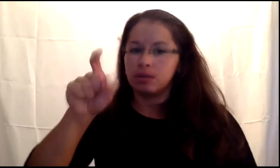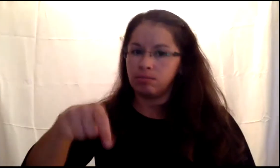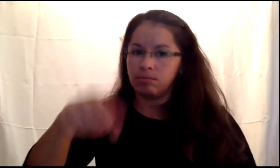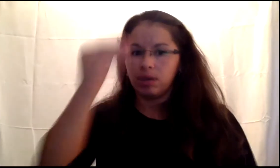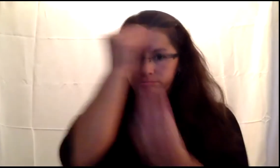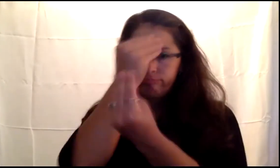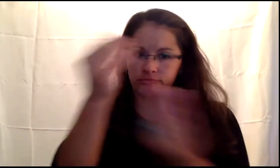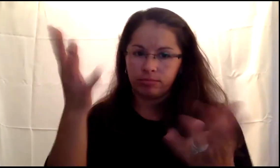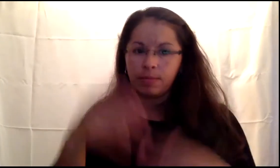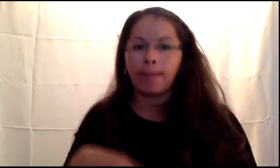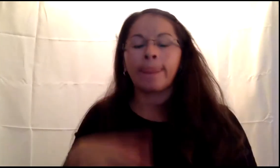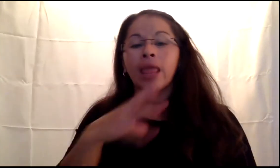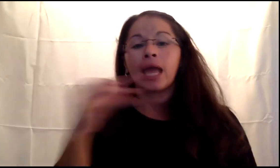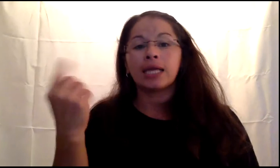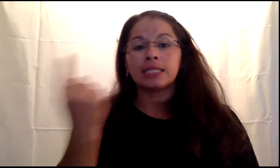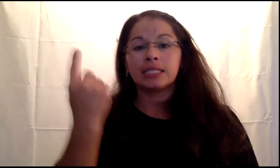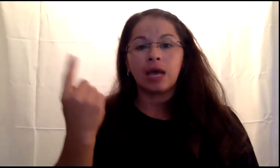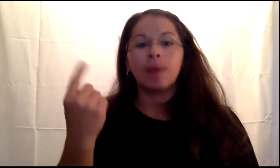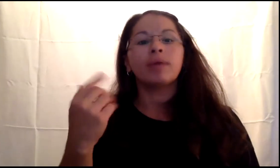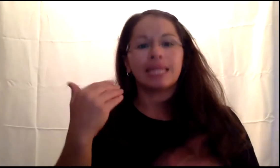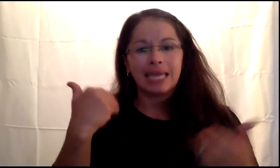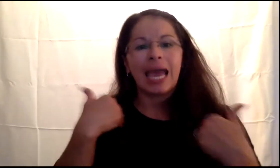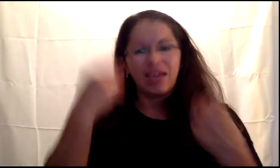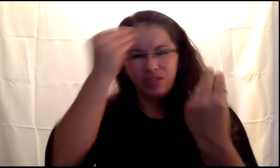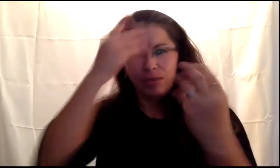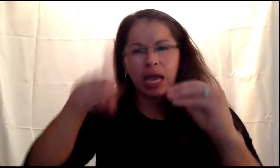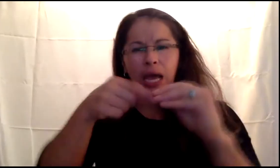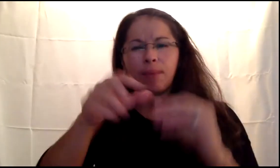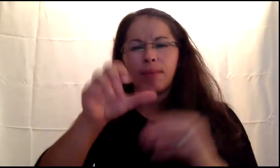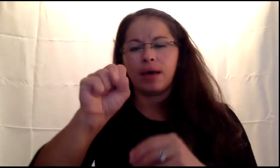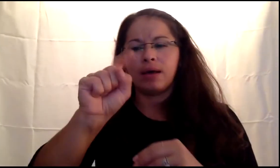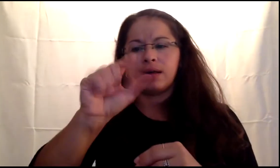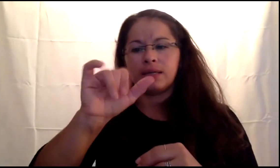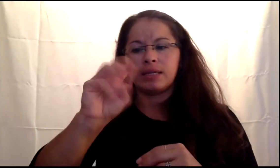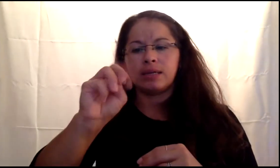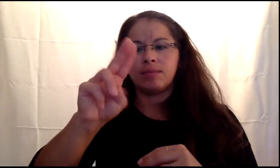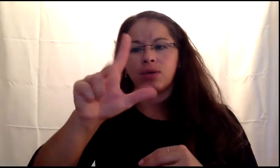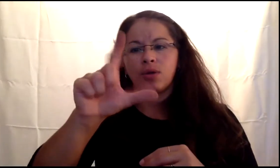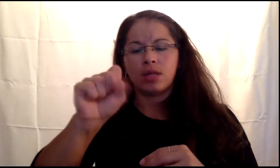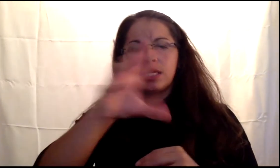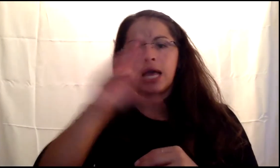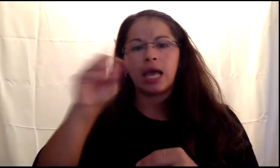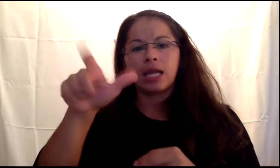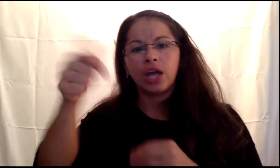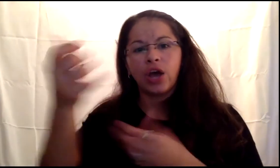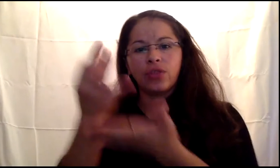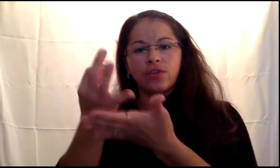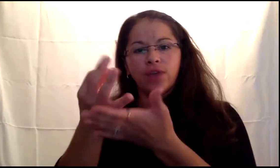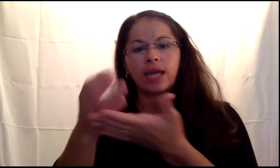more than I do about stimulus or other financial relief and how that could affect DACA and other statuses,